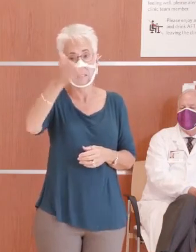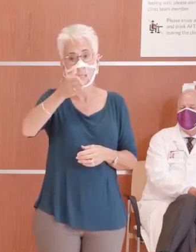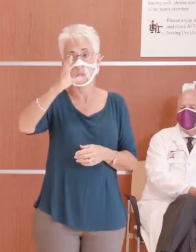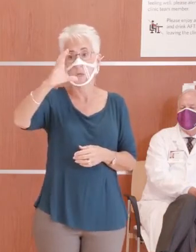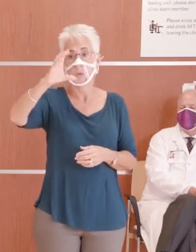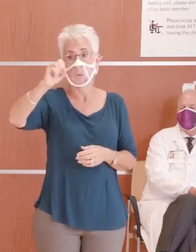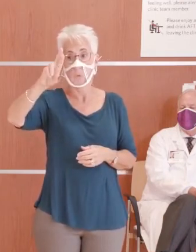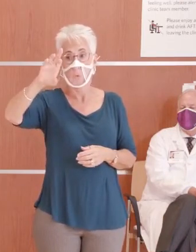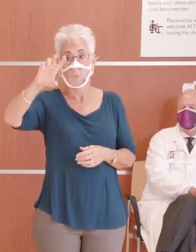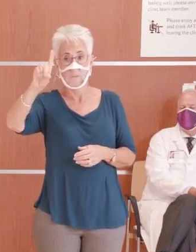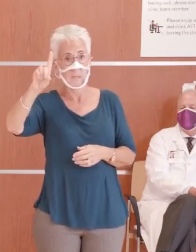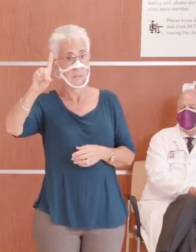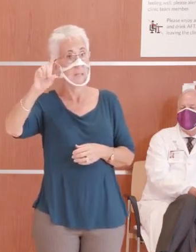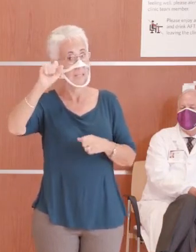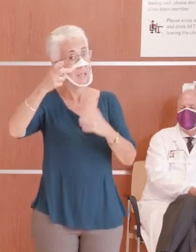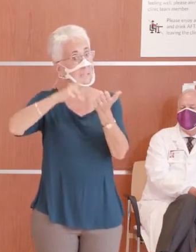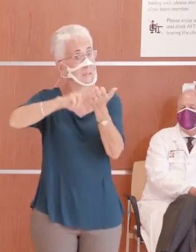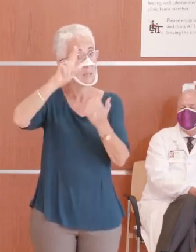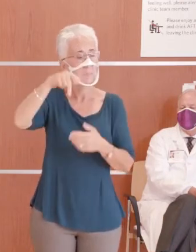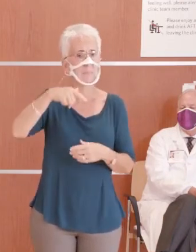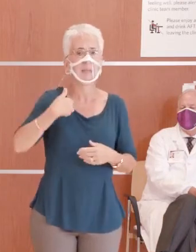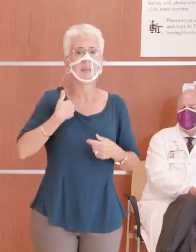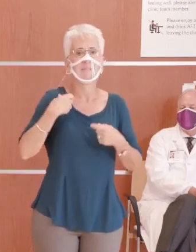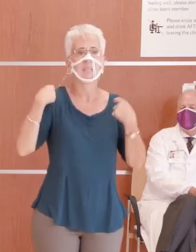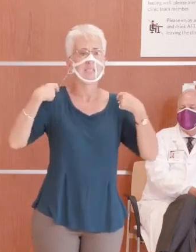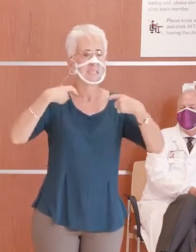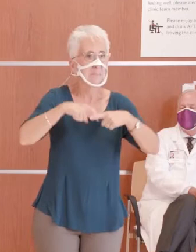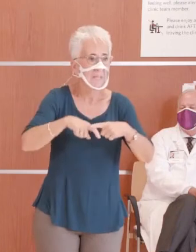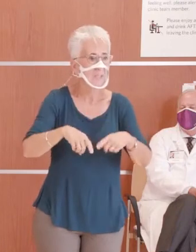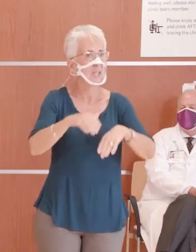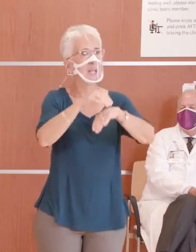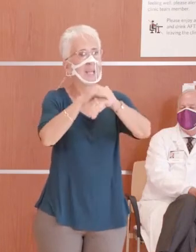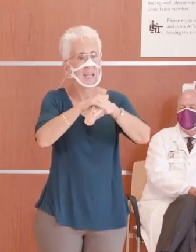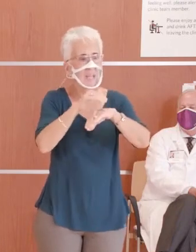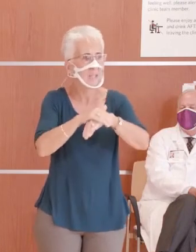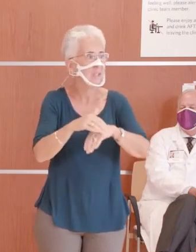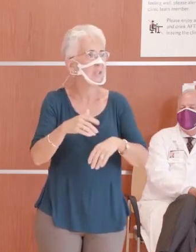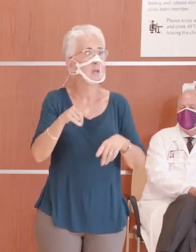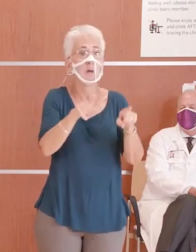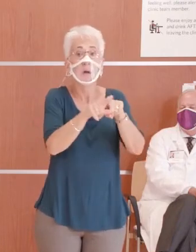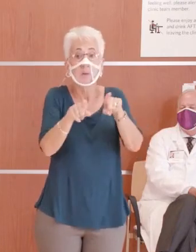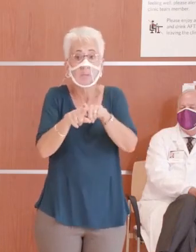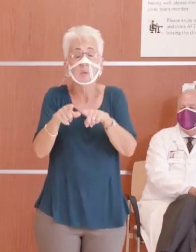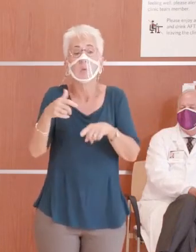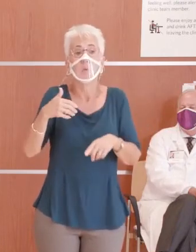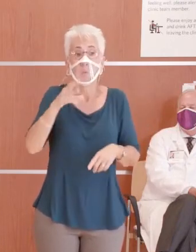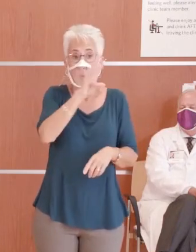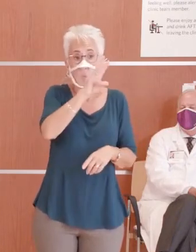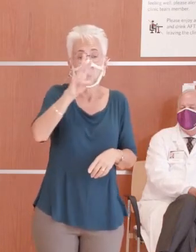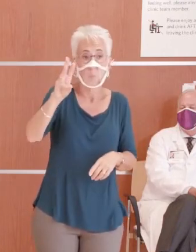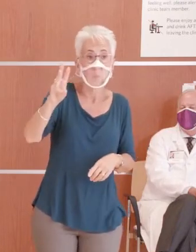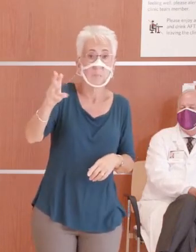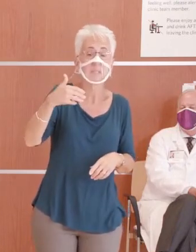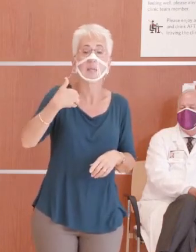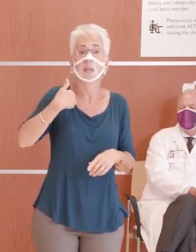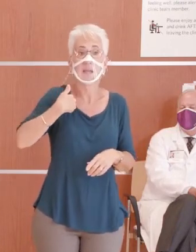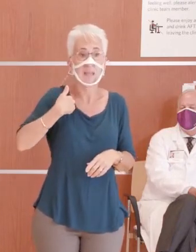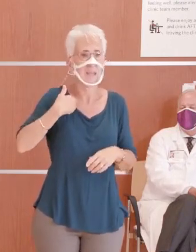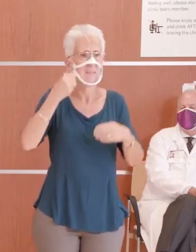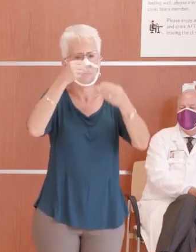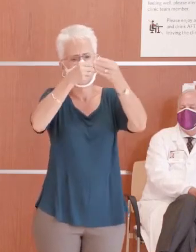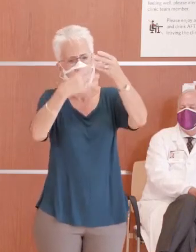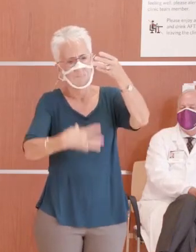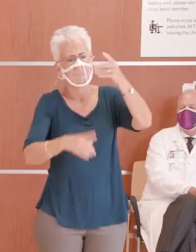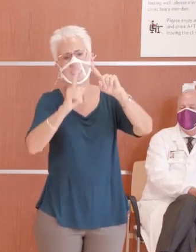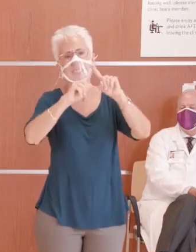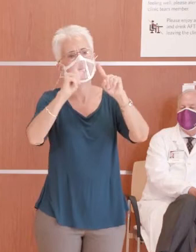pa.gov/COVID. We have information in Spanish and English, but you can also access our website in dozens